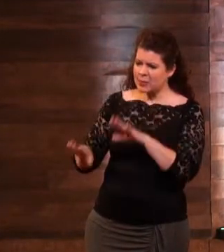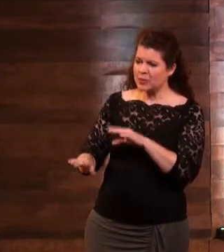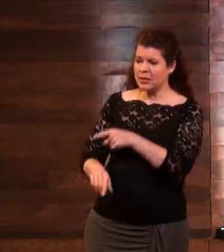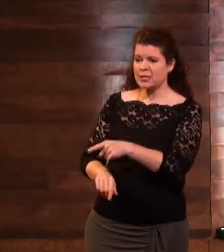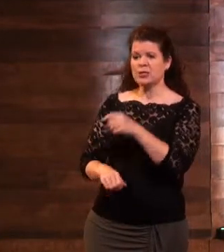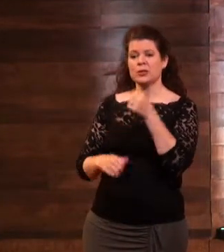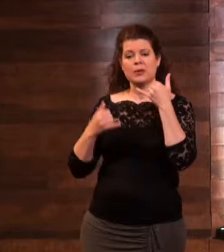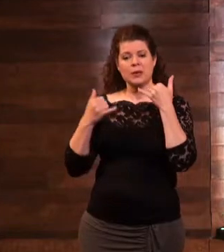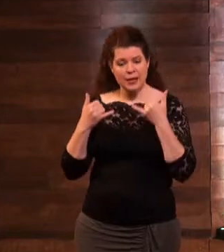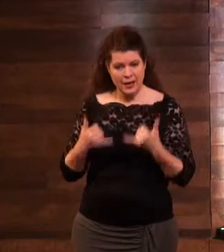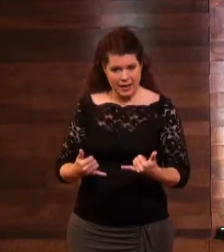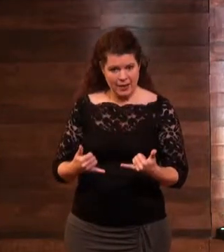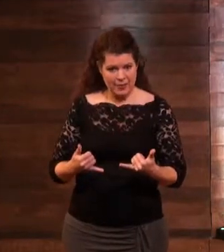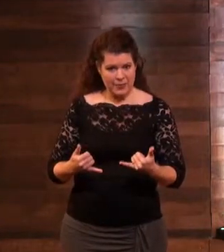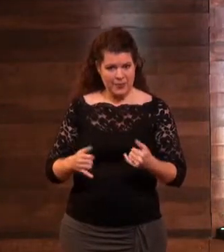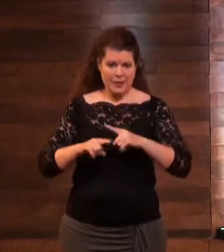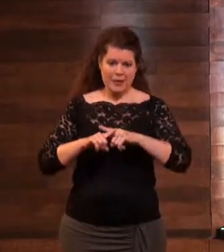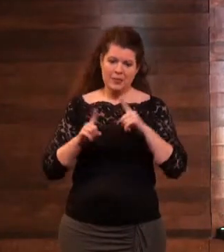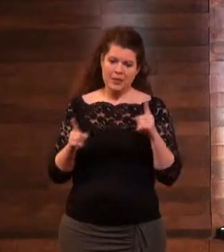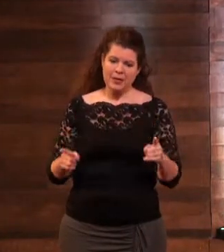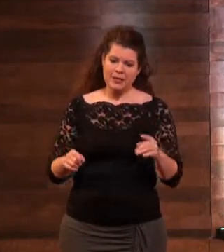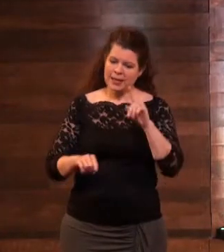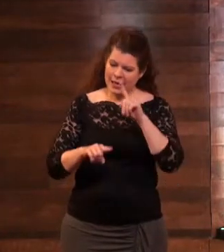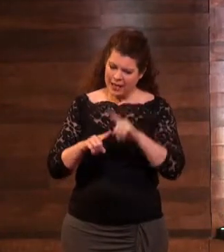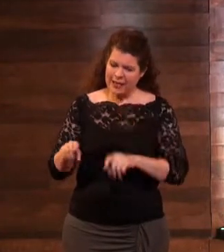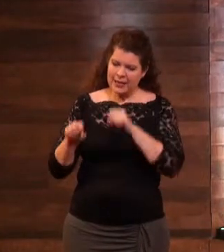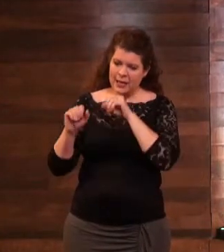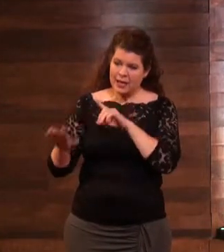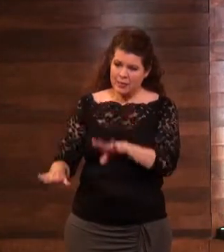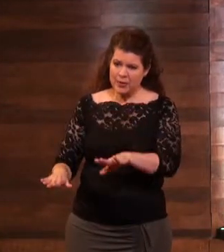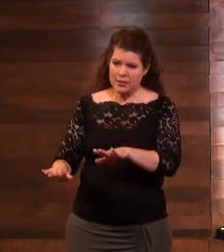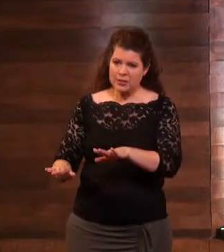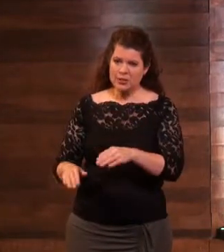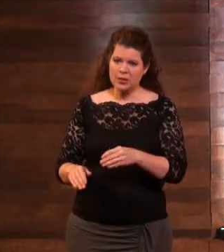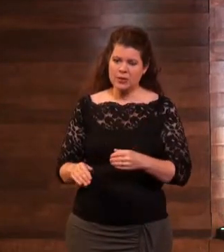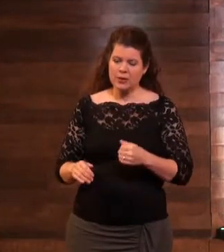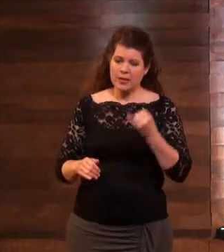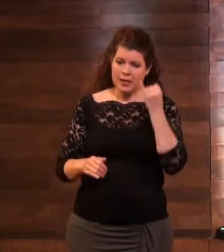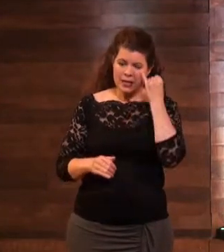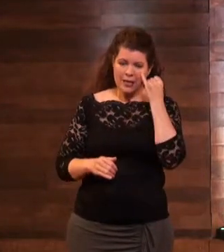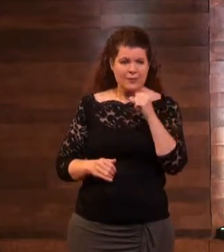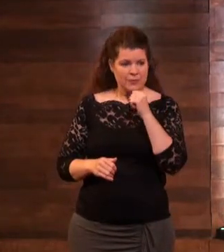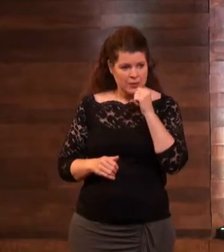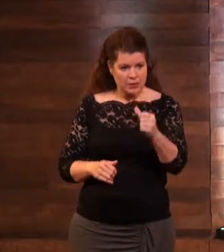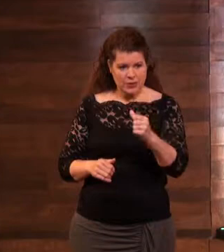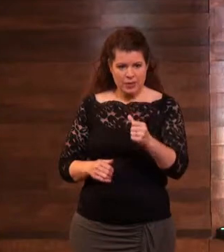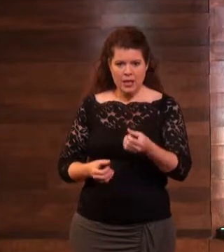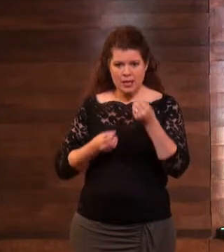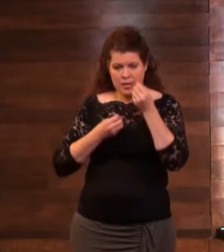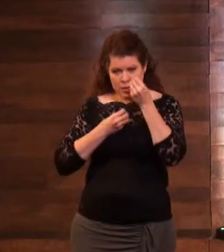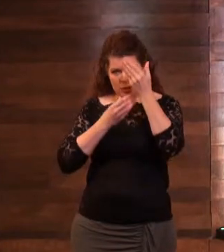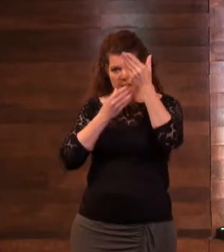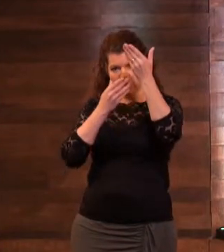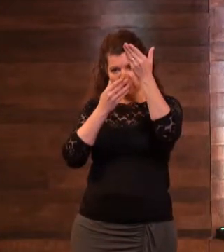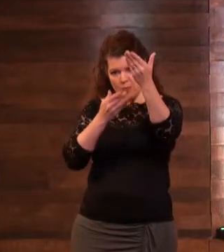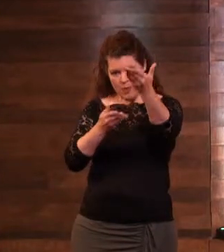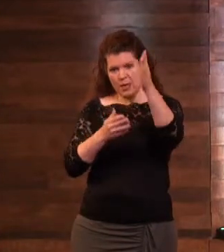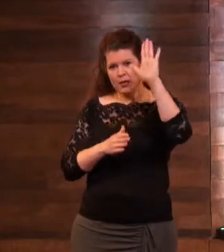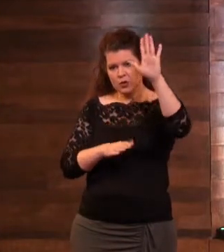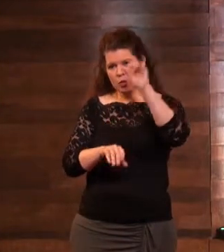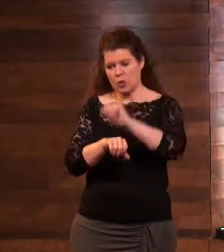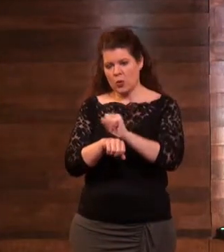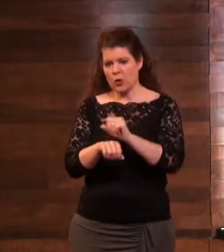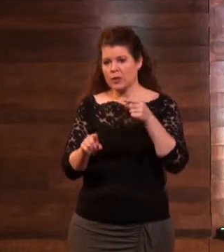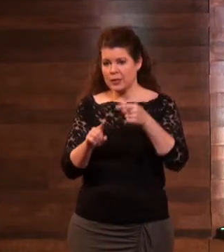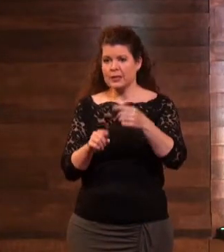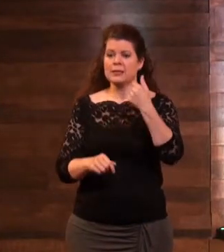But I can't bless you until you handle that area of your life the way I've told you to. If you'd like me to bless your work,